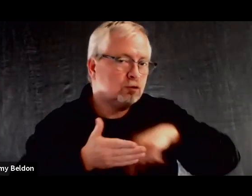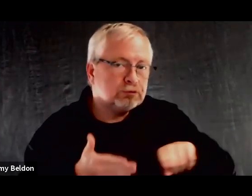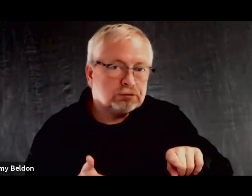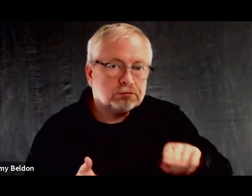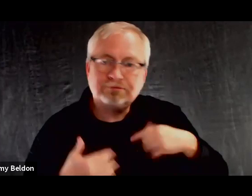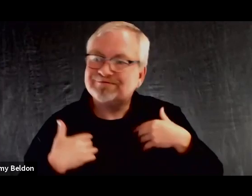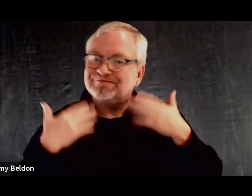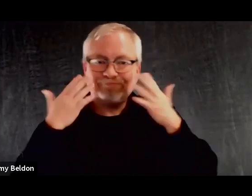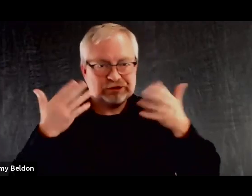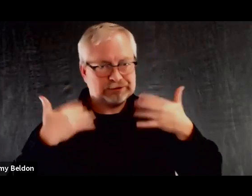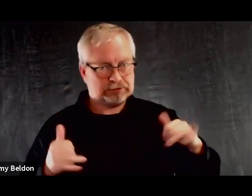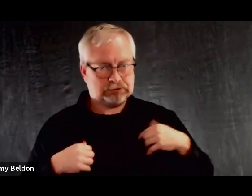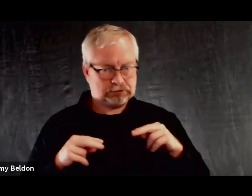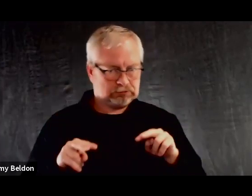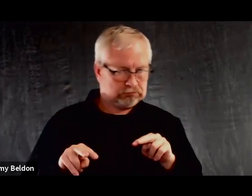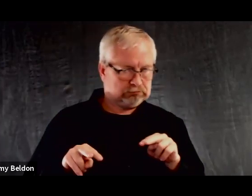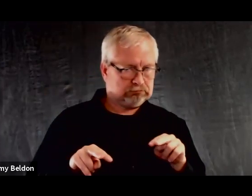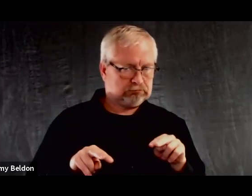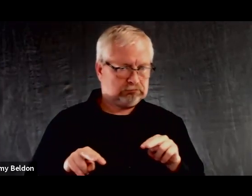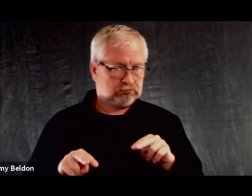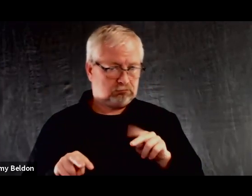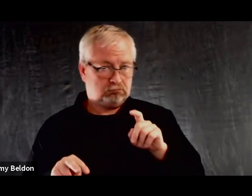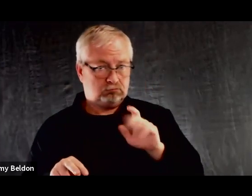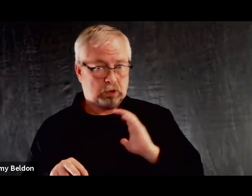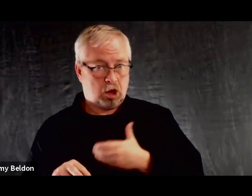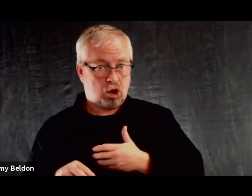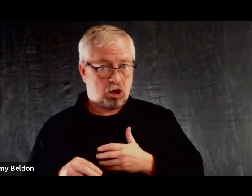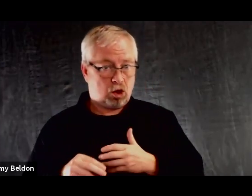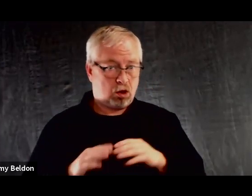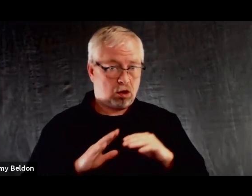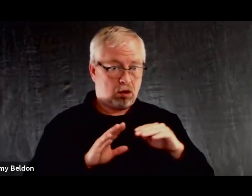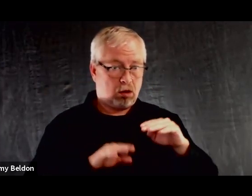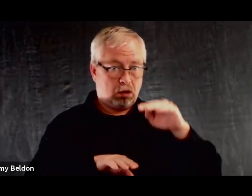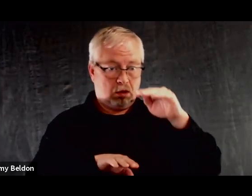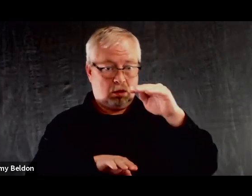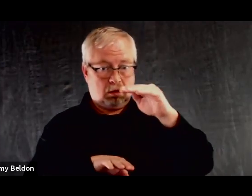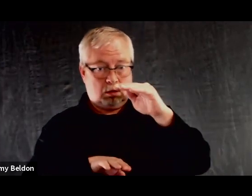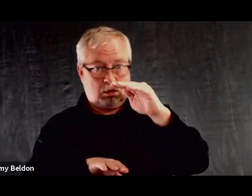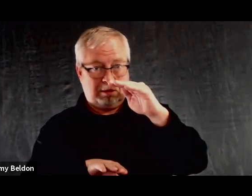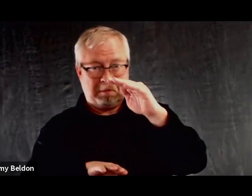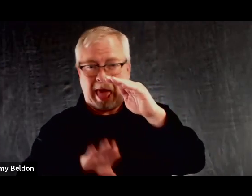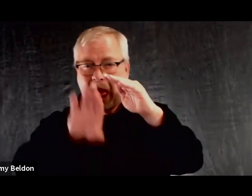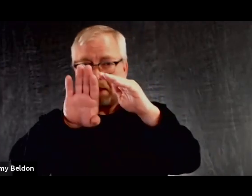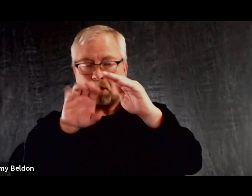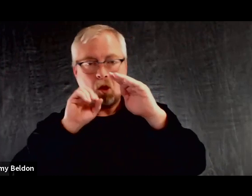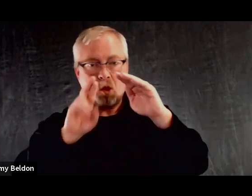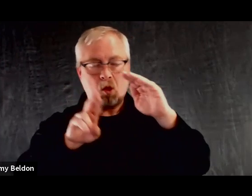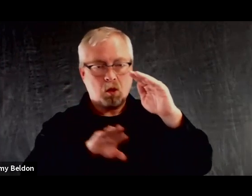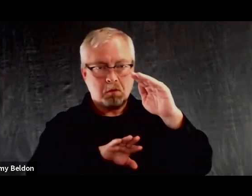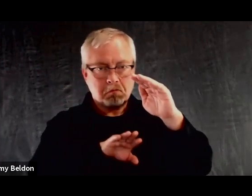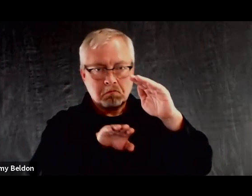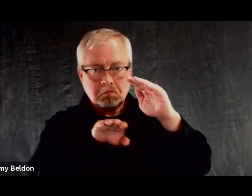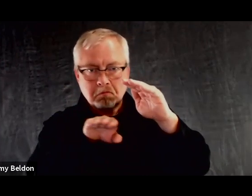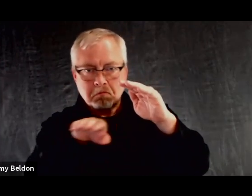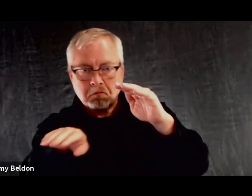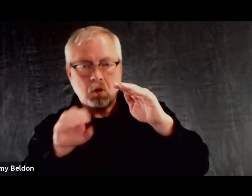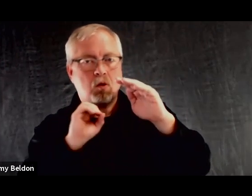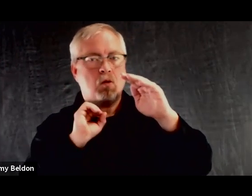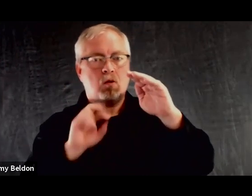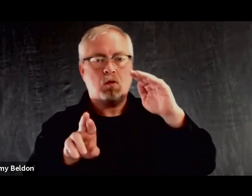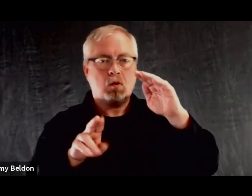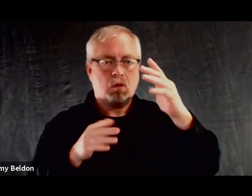whether the growth rate is picking up. We're keeping a very close eye on the settings that we know are